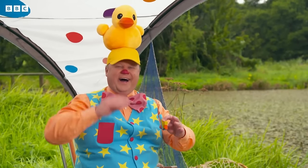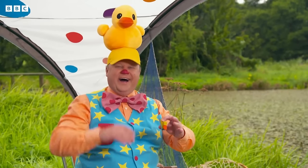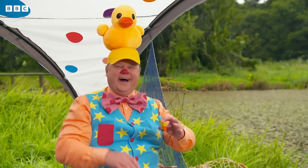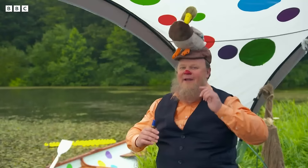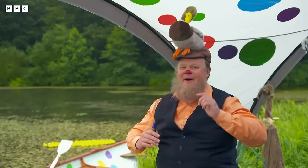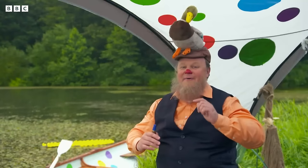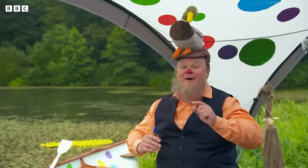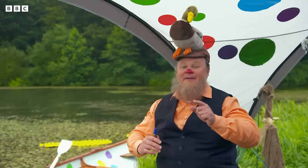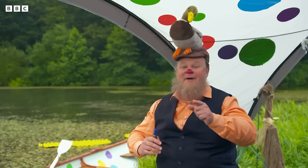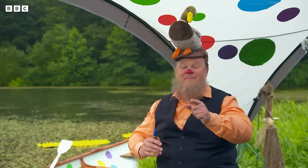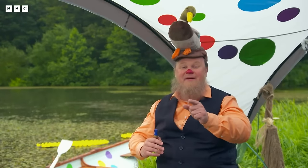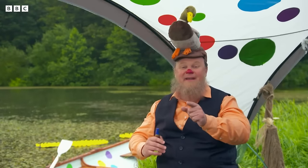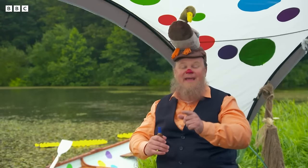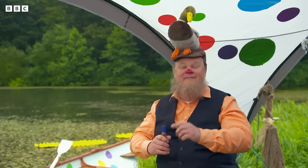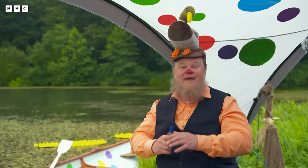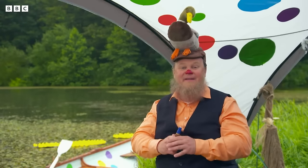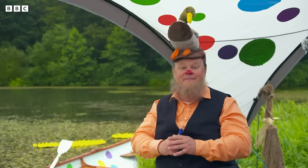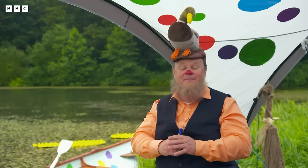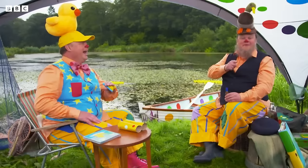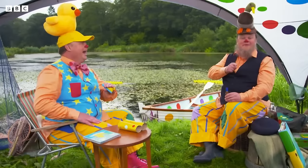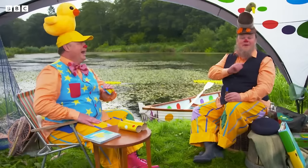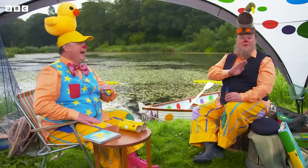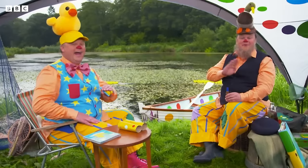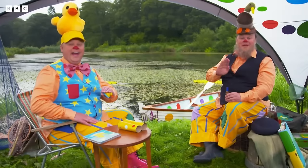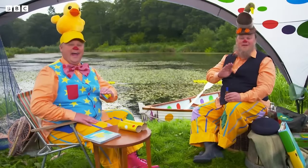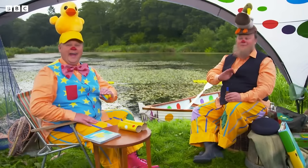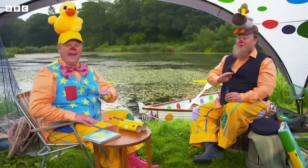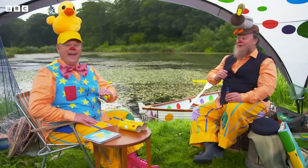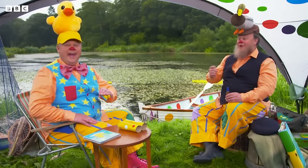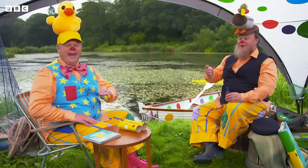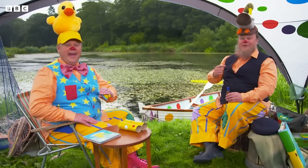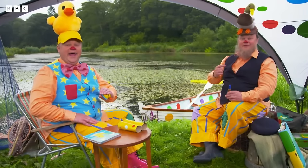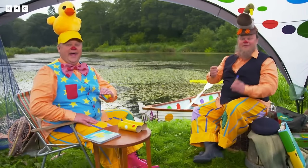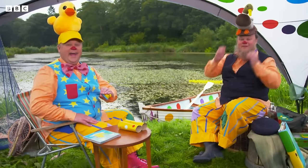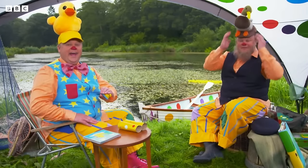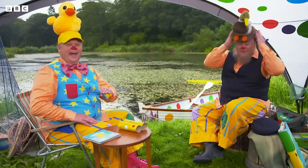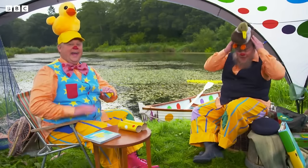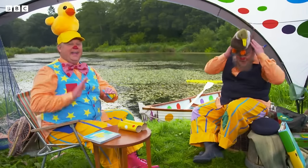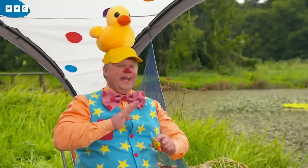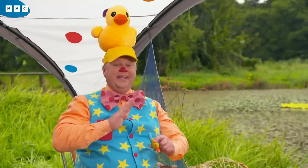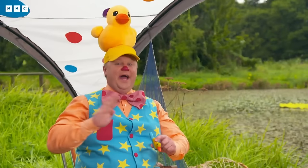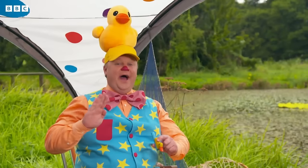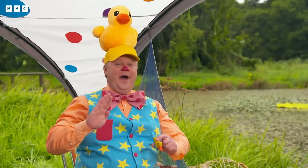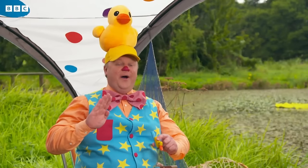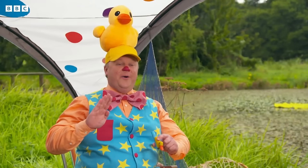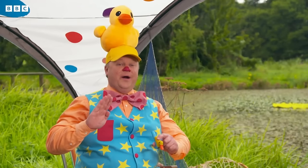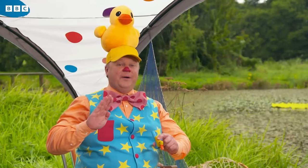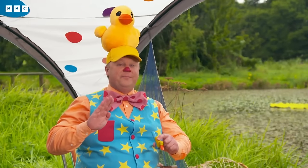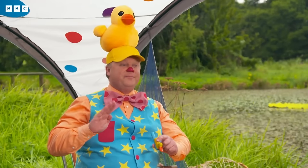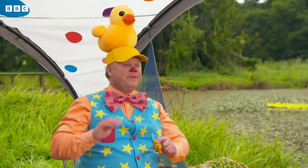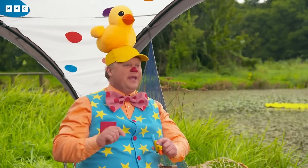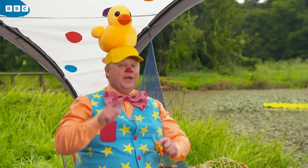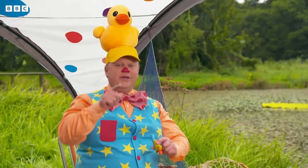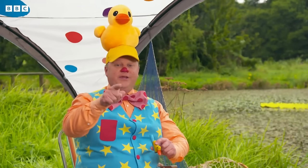Oh, no, I don't believe it. You didn't want us to duck. No,